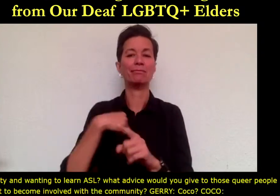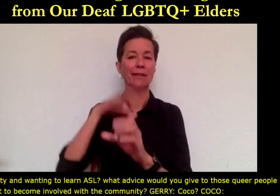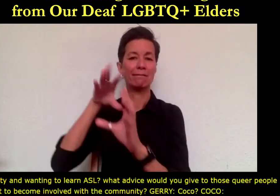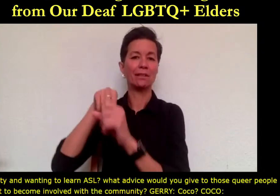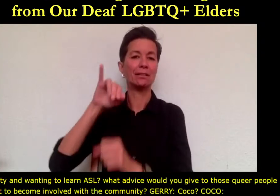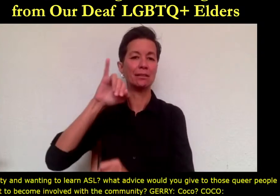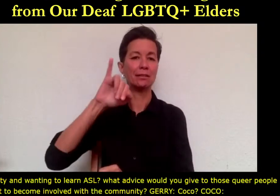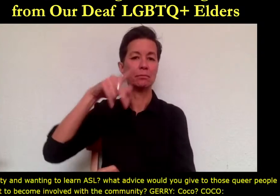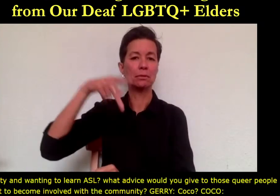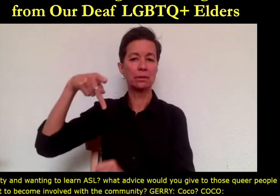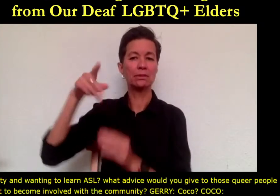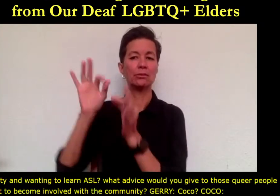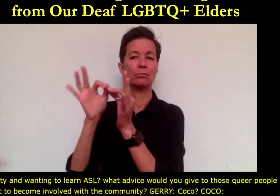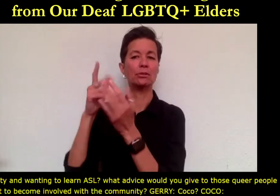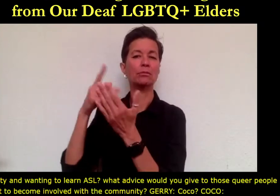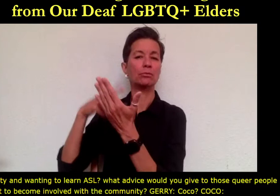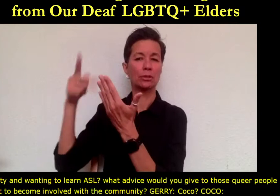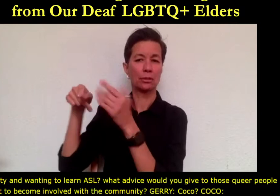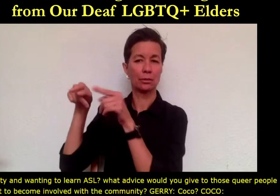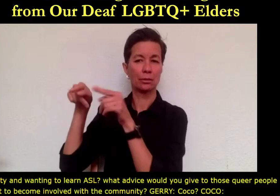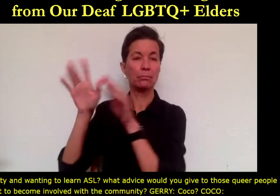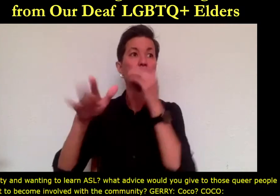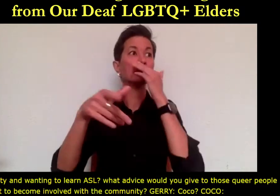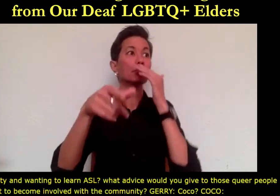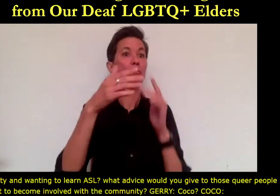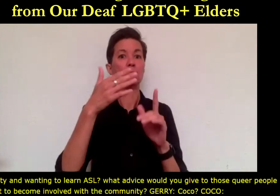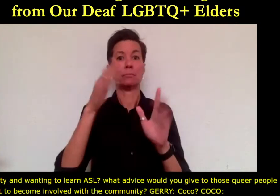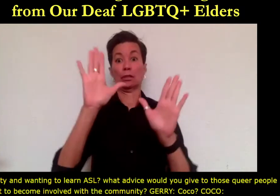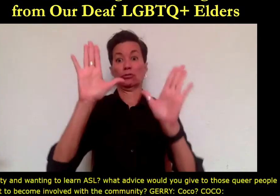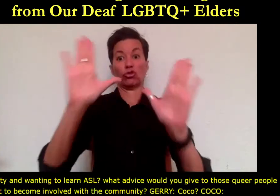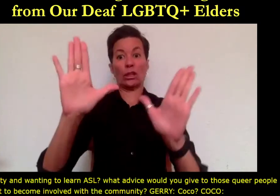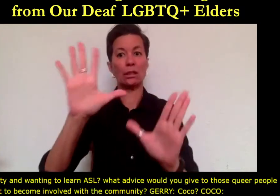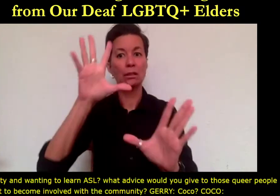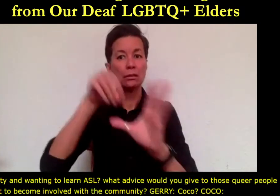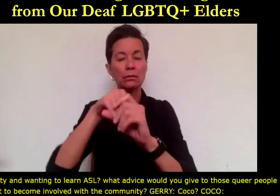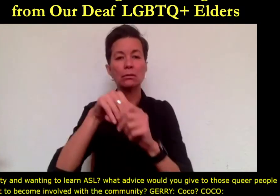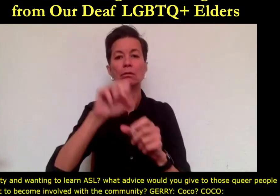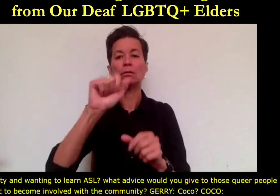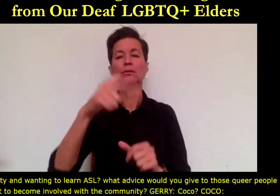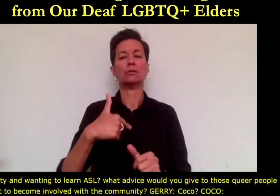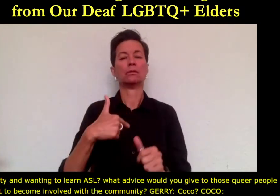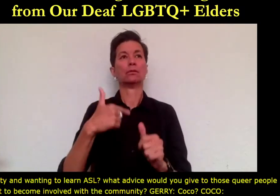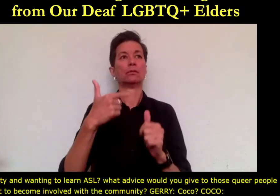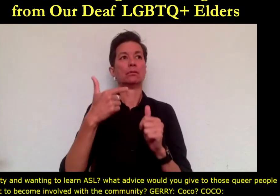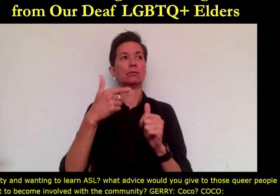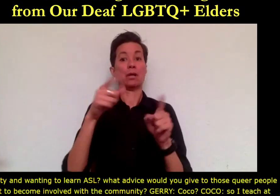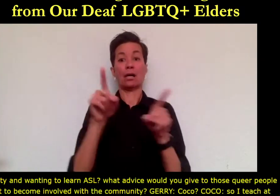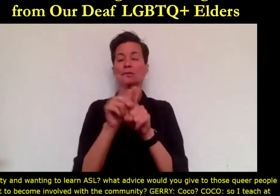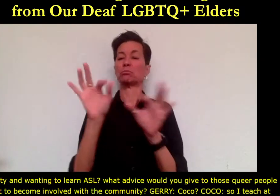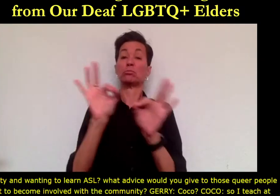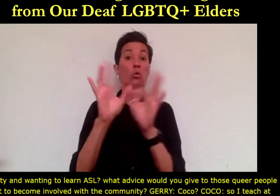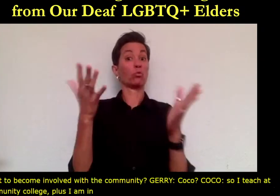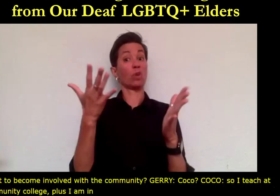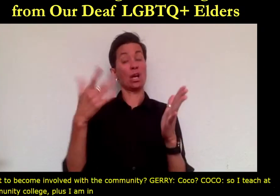so i teach at the community college plus i'm involved in interpreter training and preparation programs and it's great to be involved with those